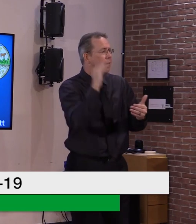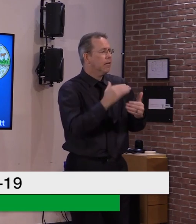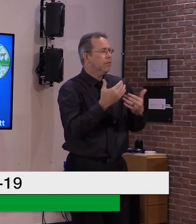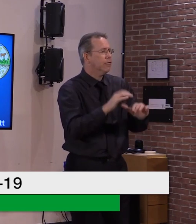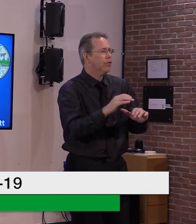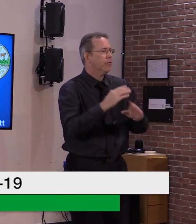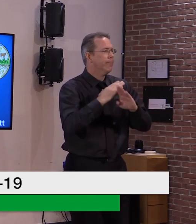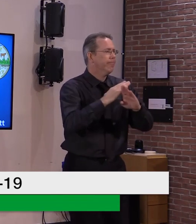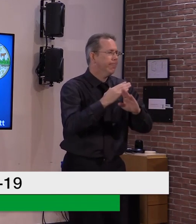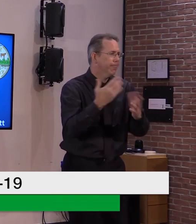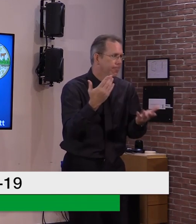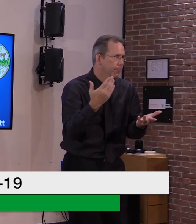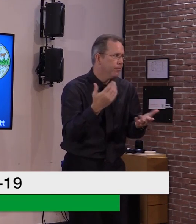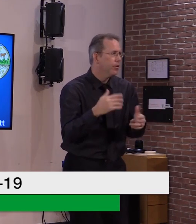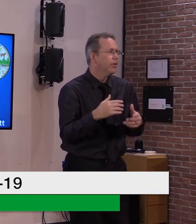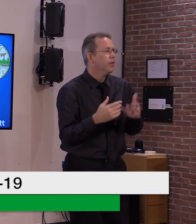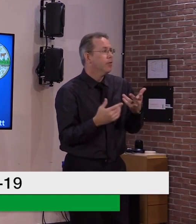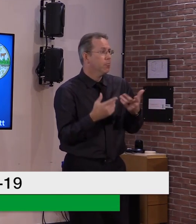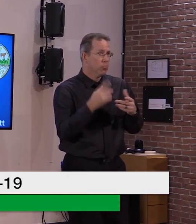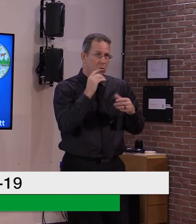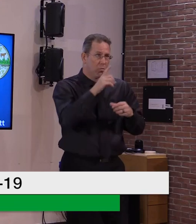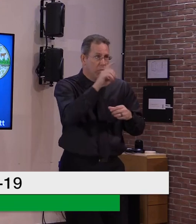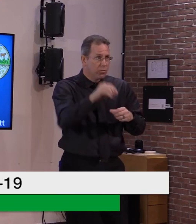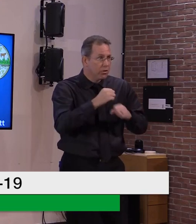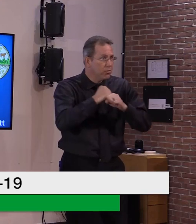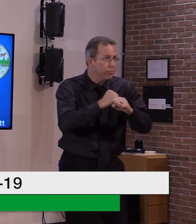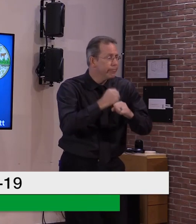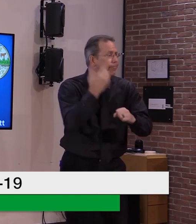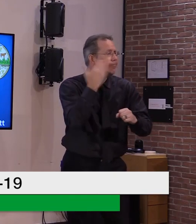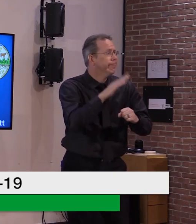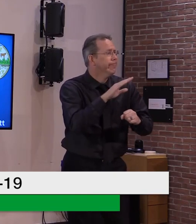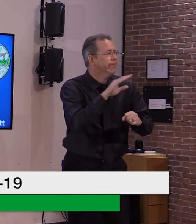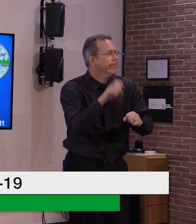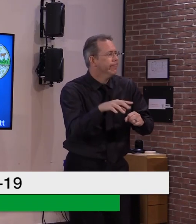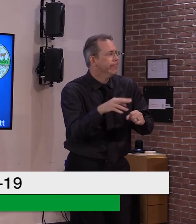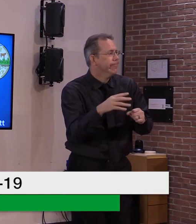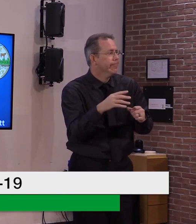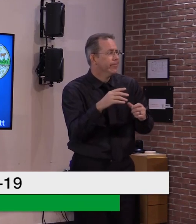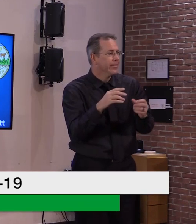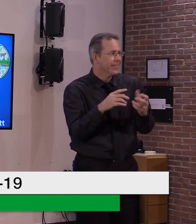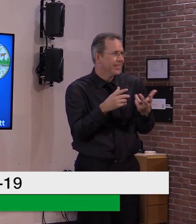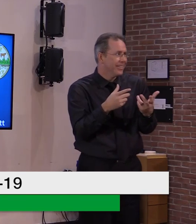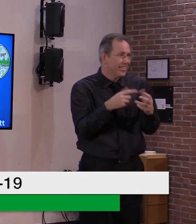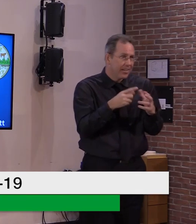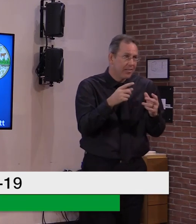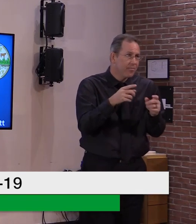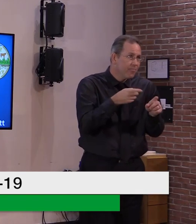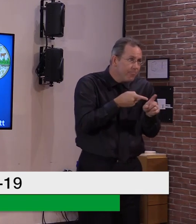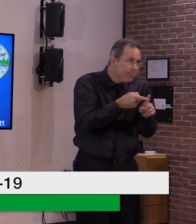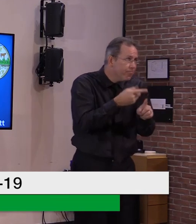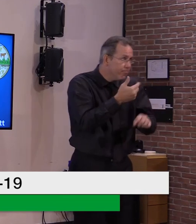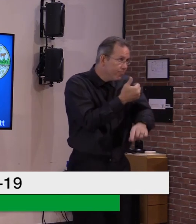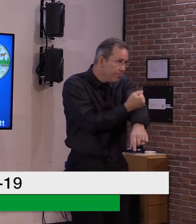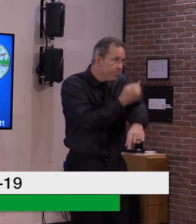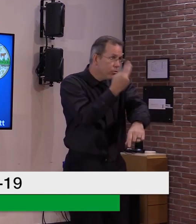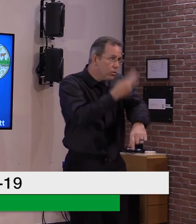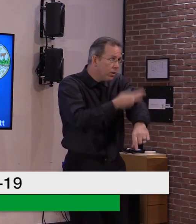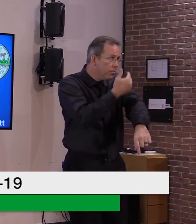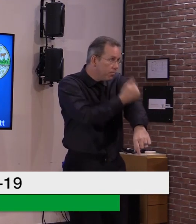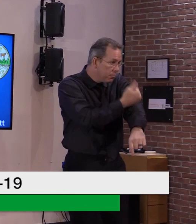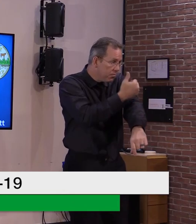tested now that require two shots it's because the earlier trials i think demonstrated that that's what's necessary to get a